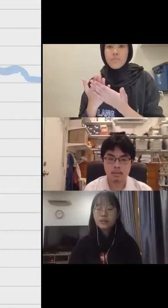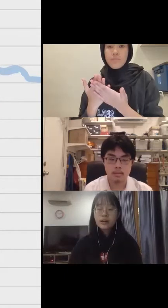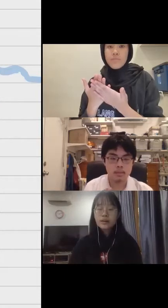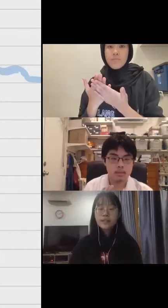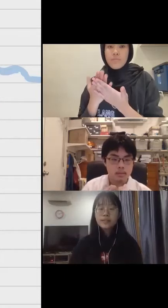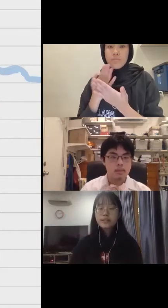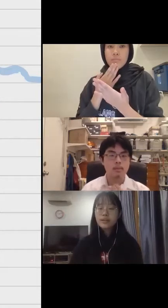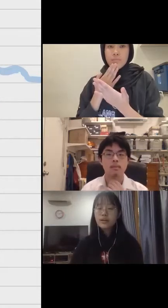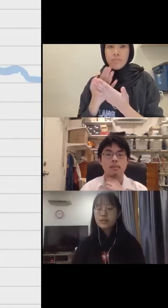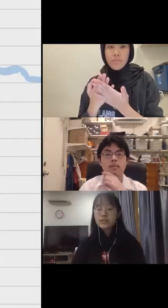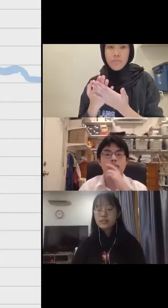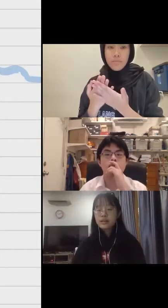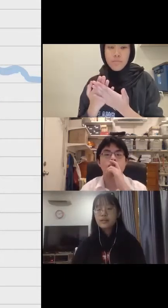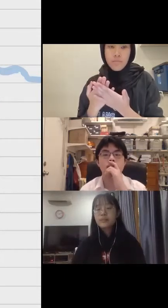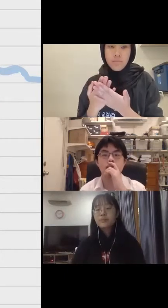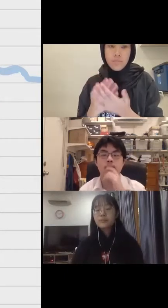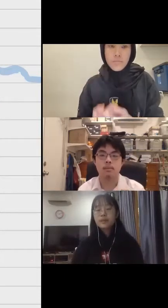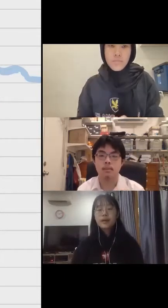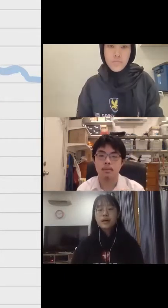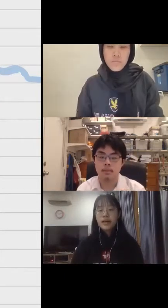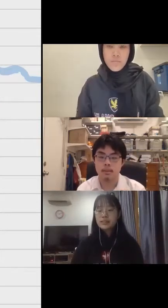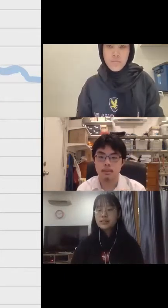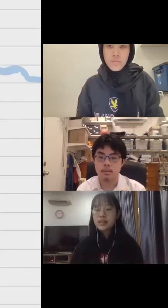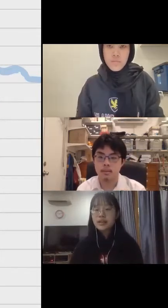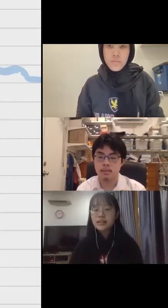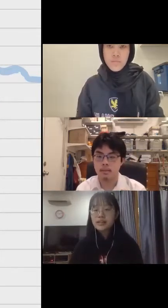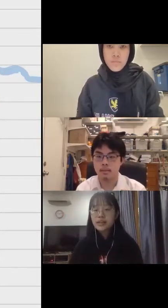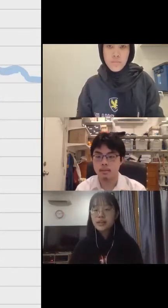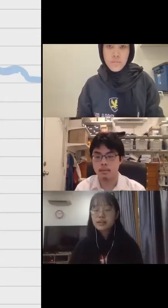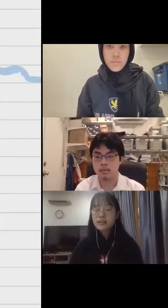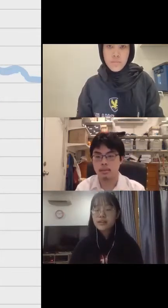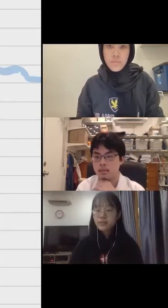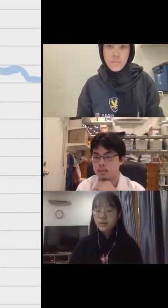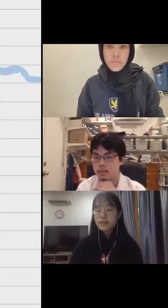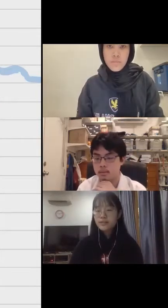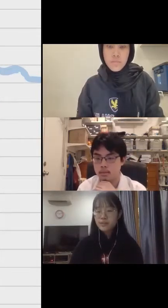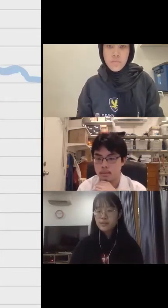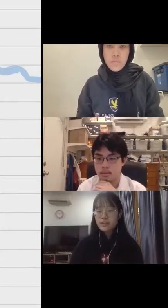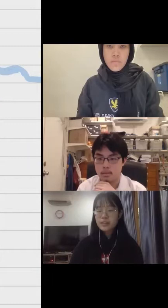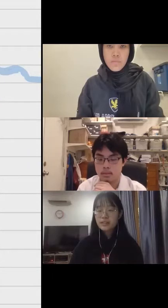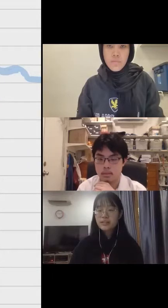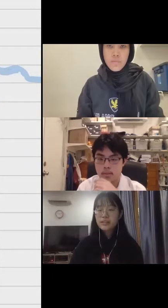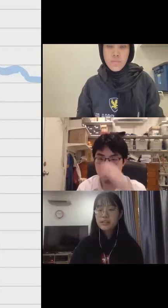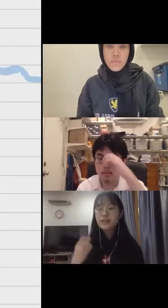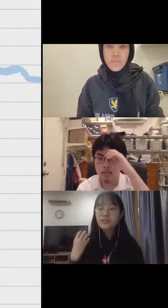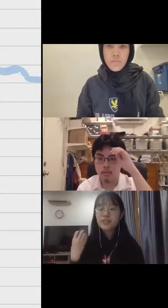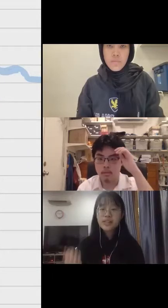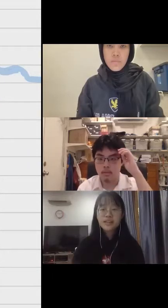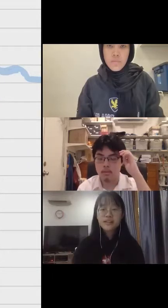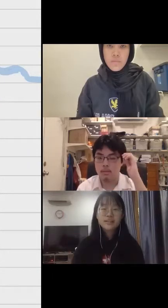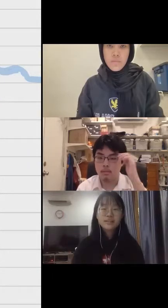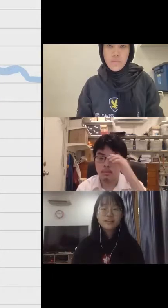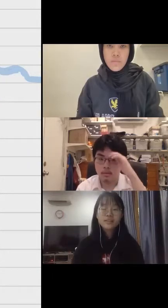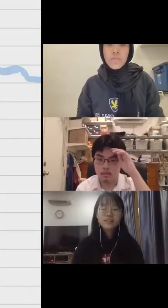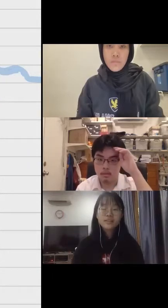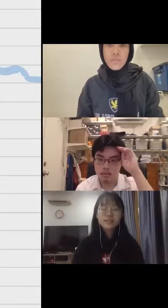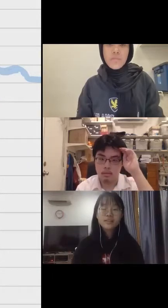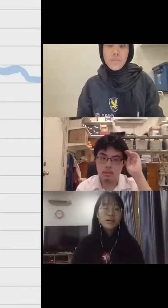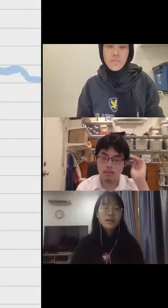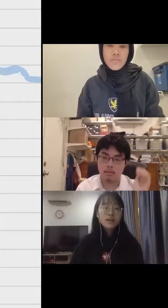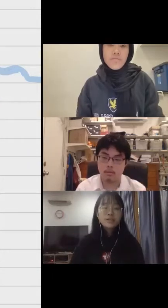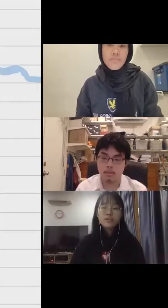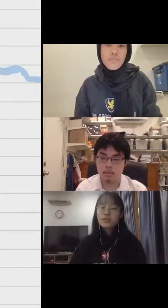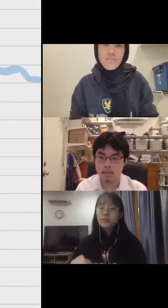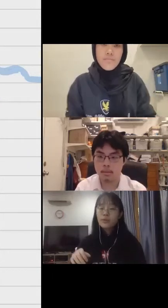morning, basically all these hand signs somewhat represent the state of the sun during the